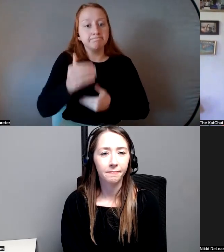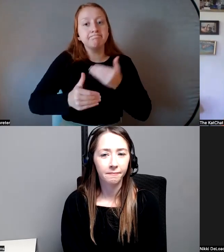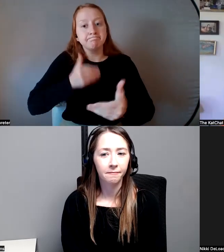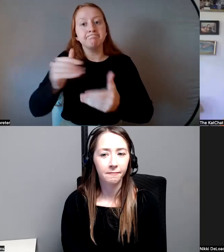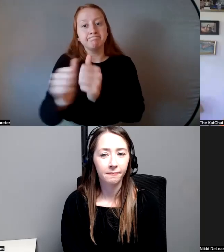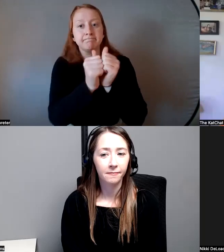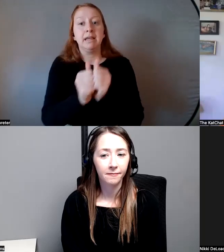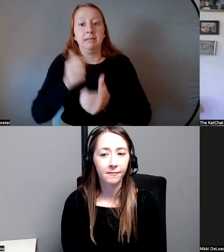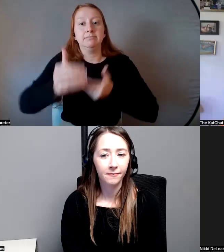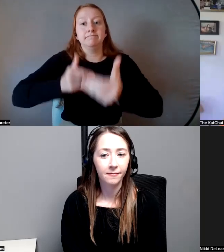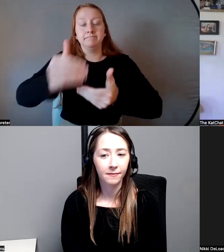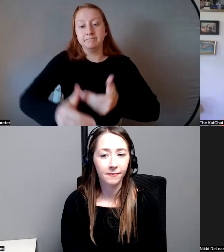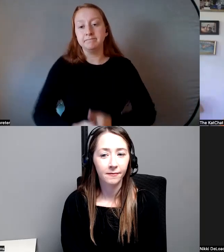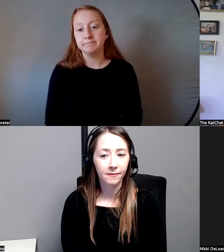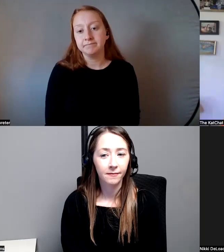film.